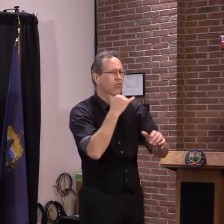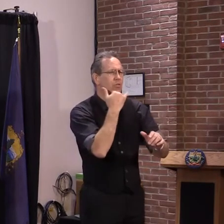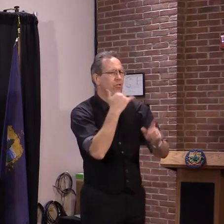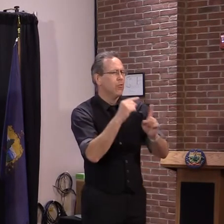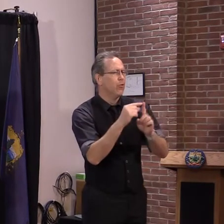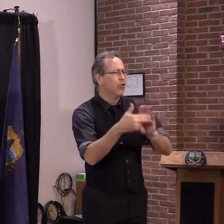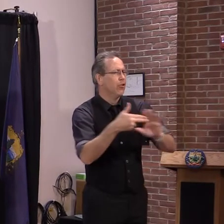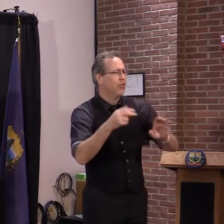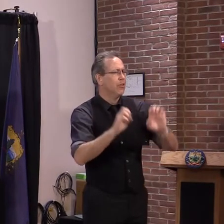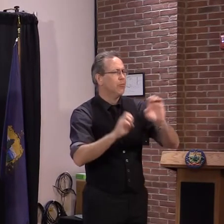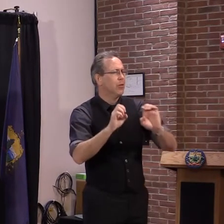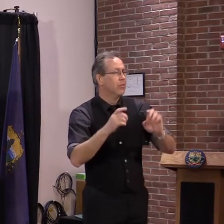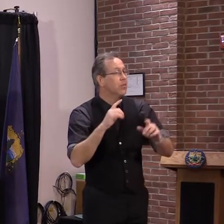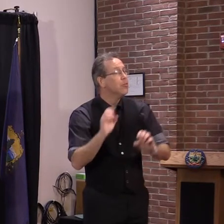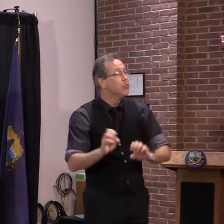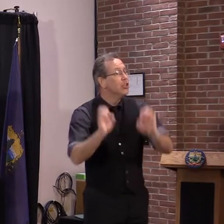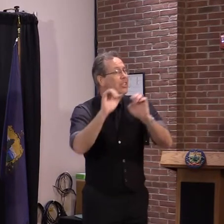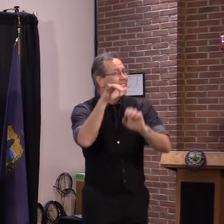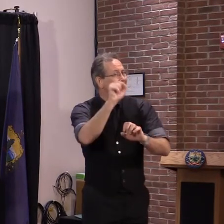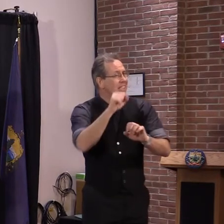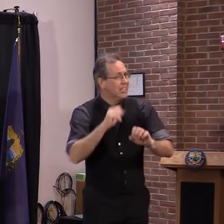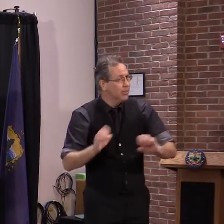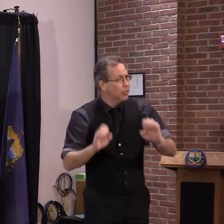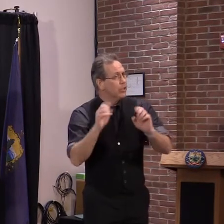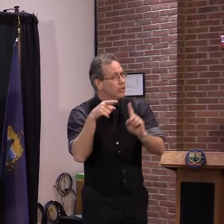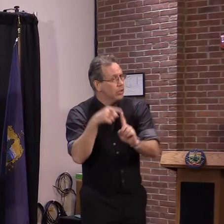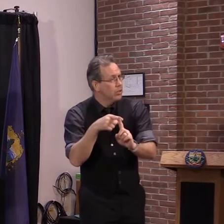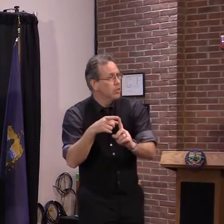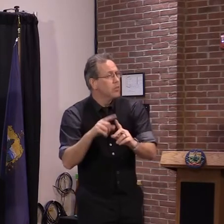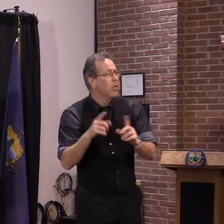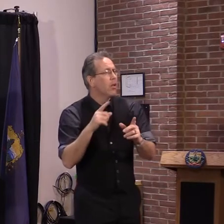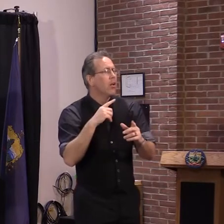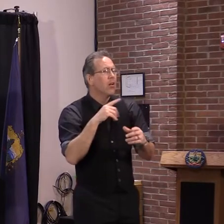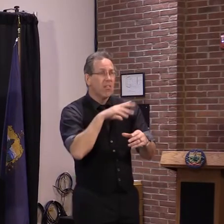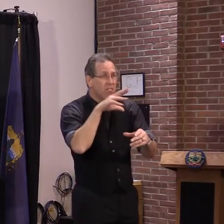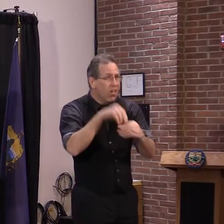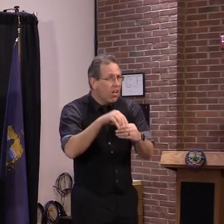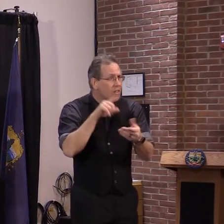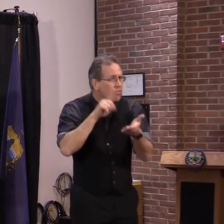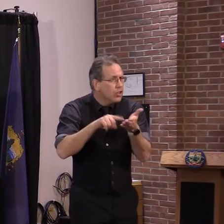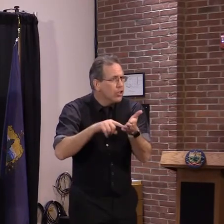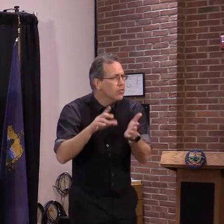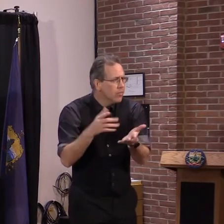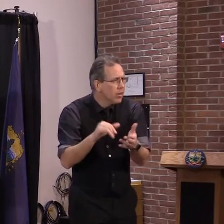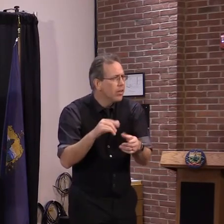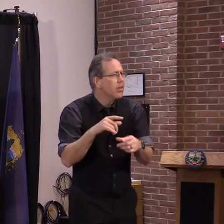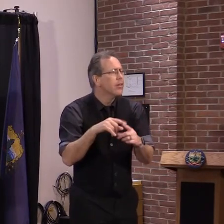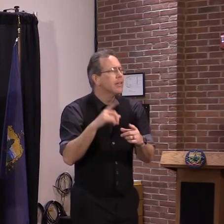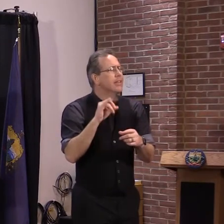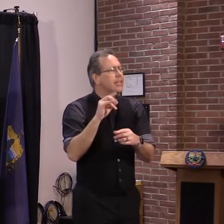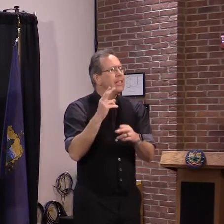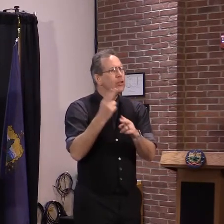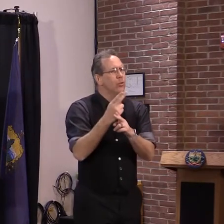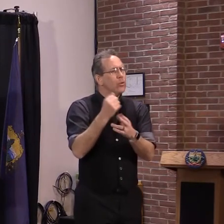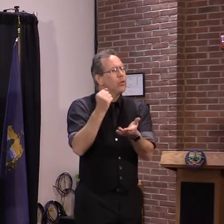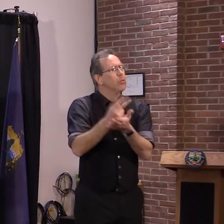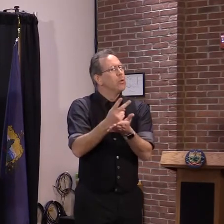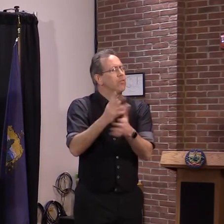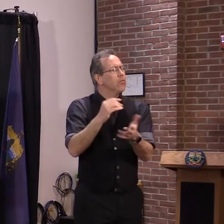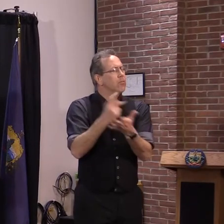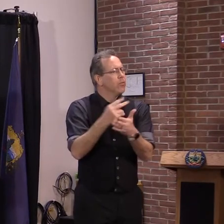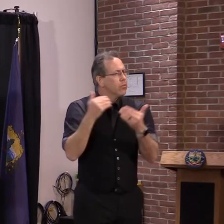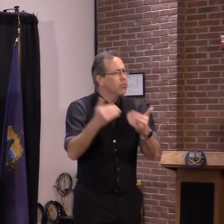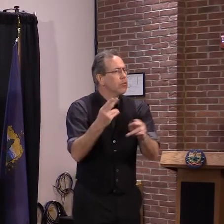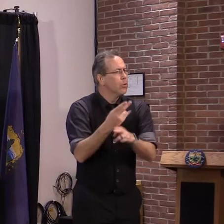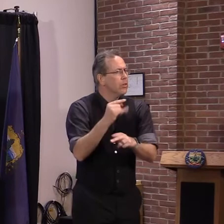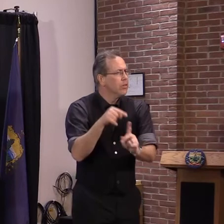use authorization, you're not in a study trying to figure out if this vaccine works or not. The